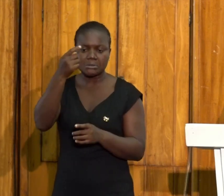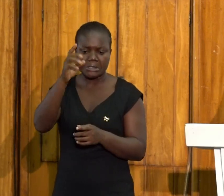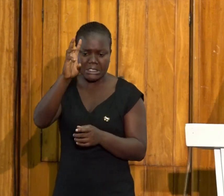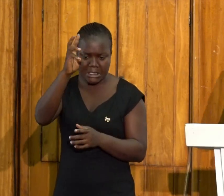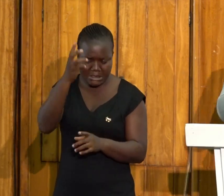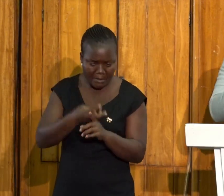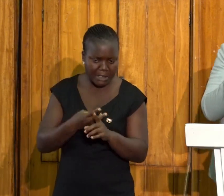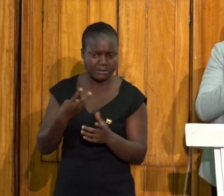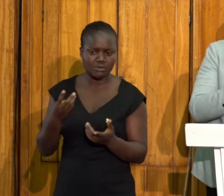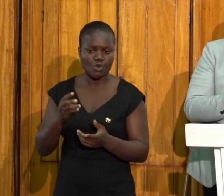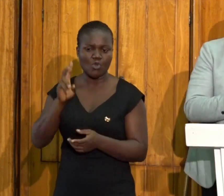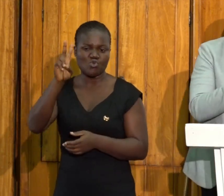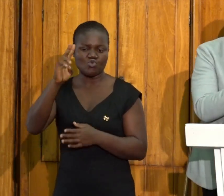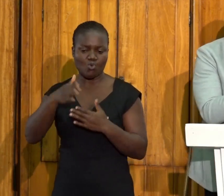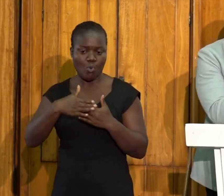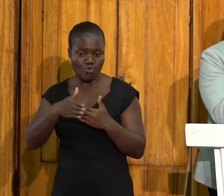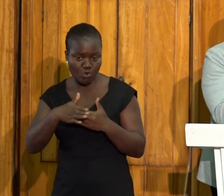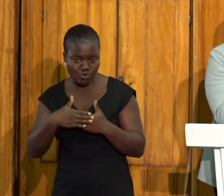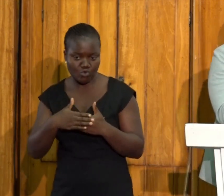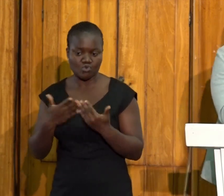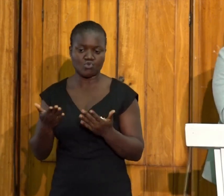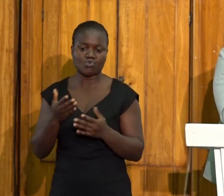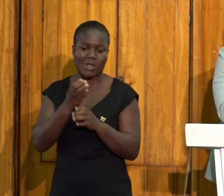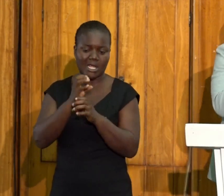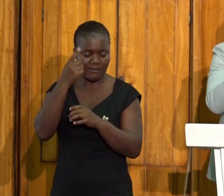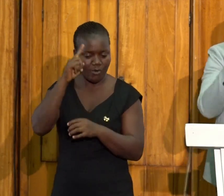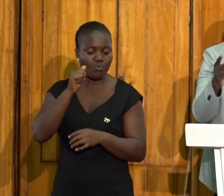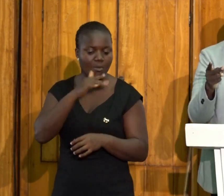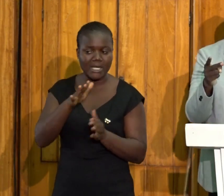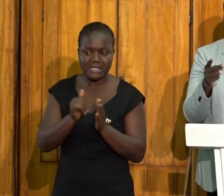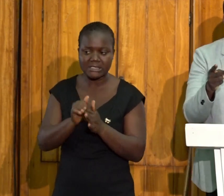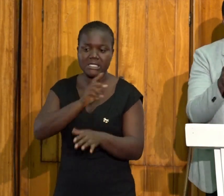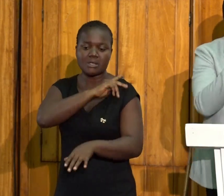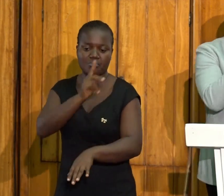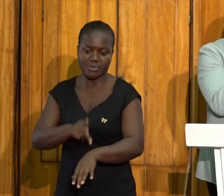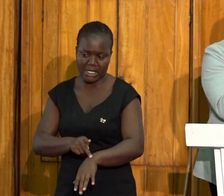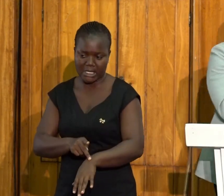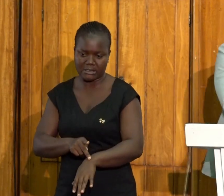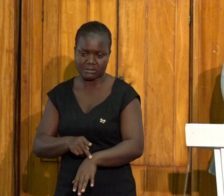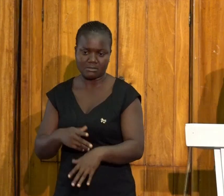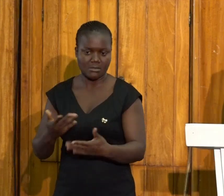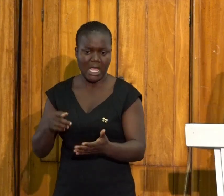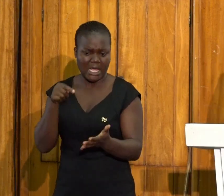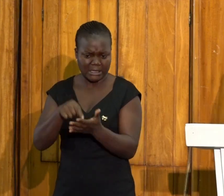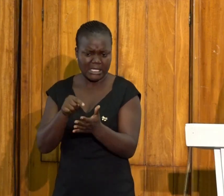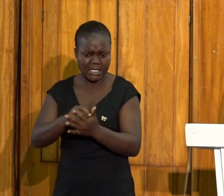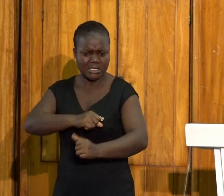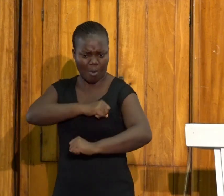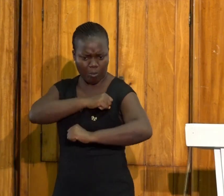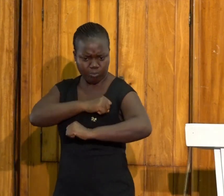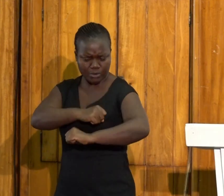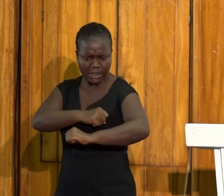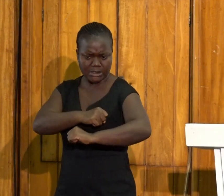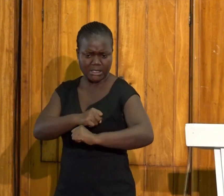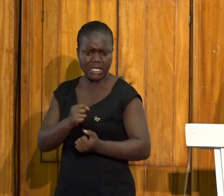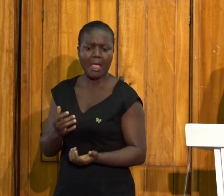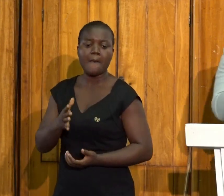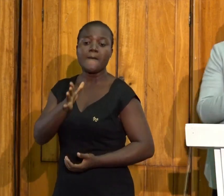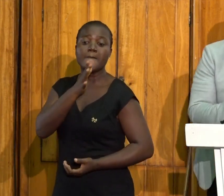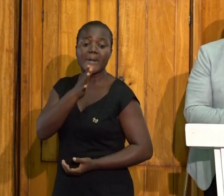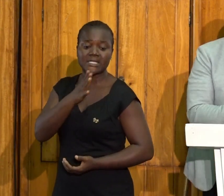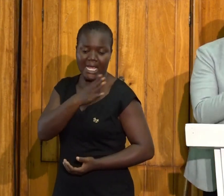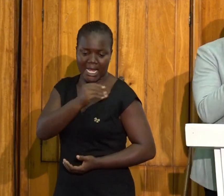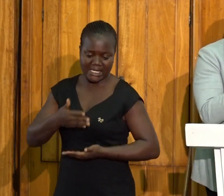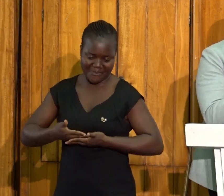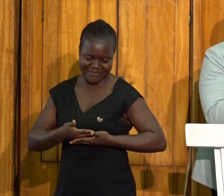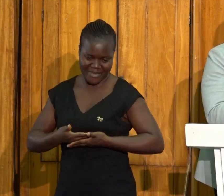2 doses of LAN are enough to cover a woman during pregnancy and postpartum, and this is actually protecting both mother and infant.